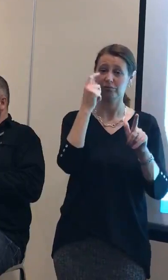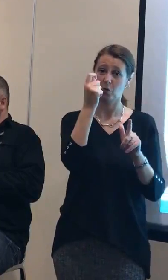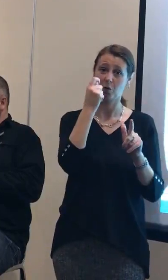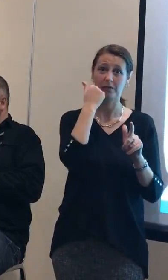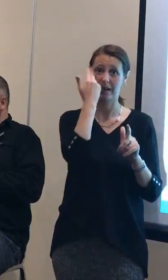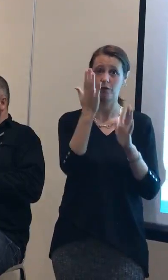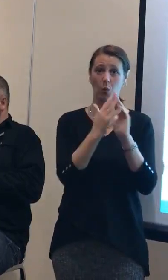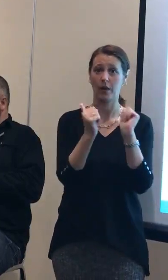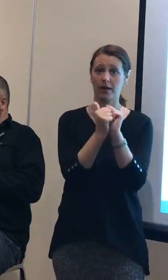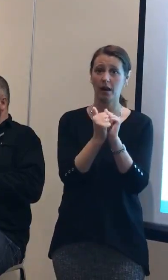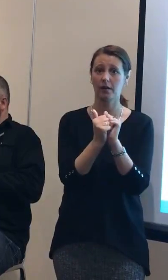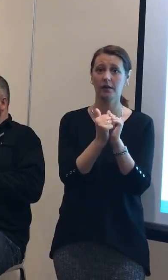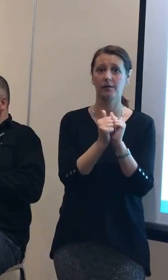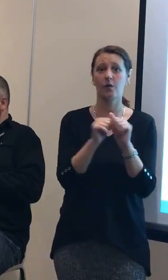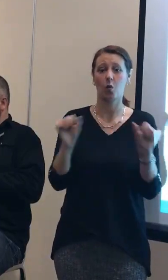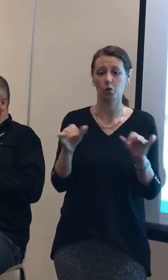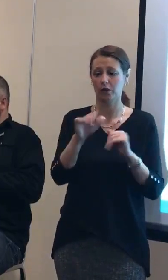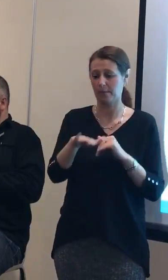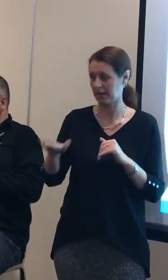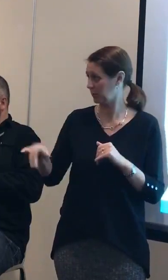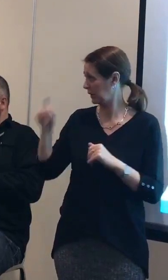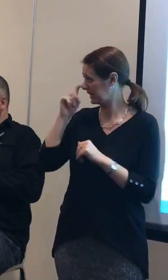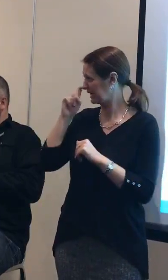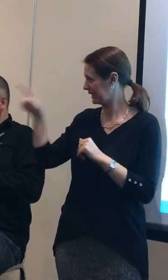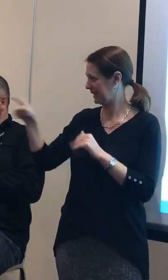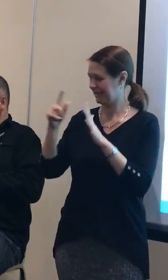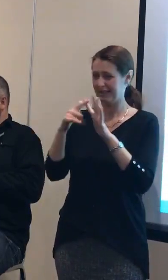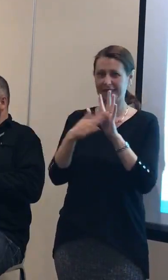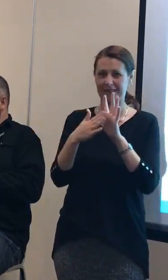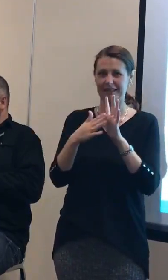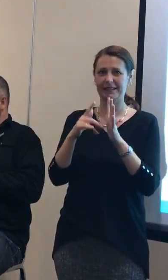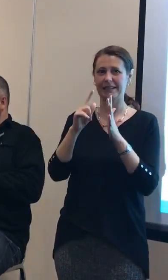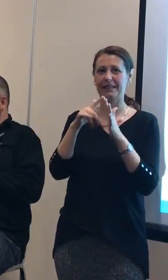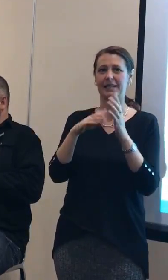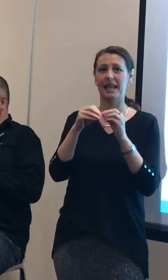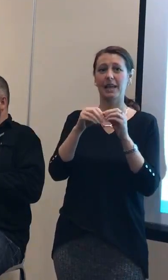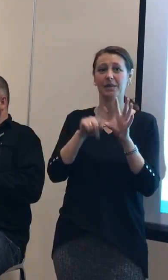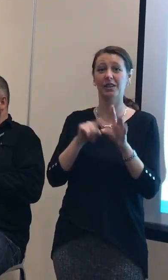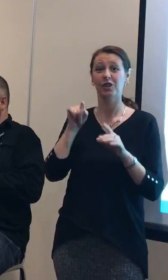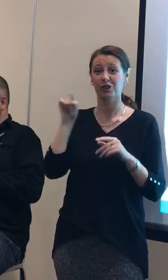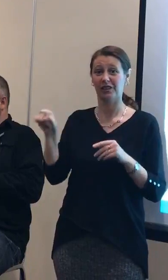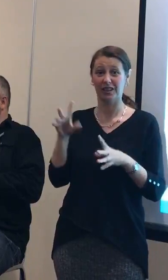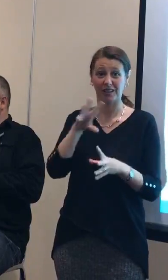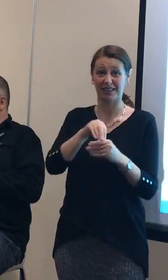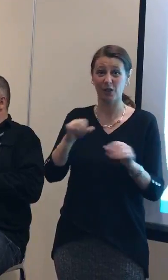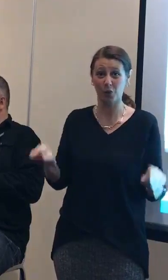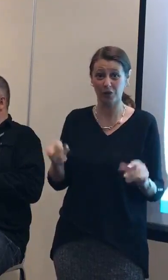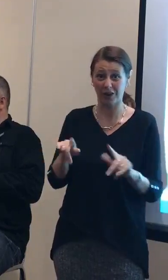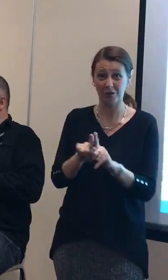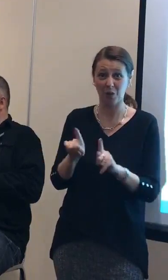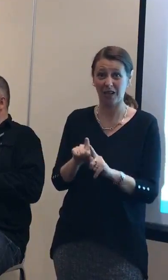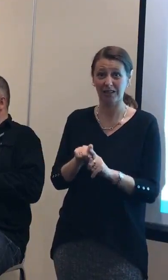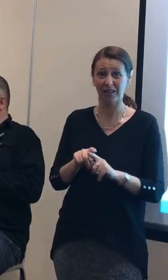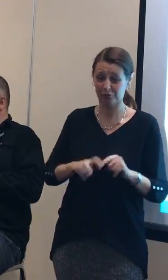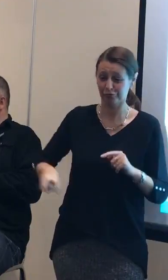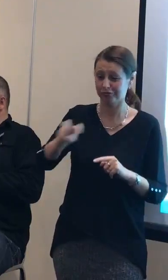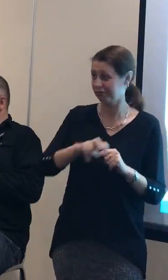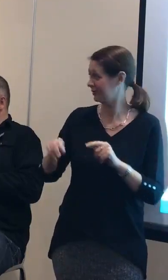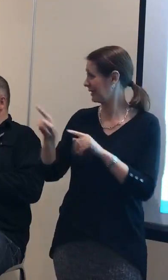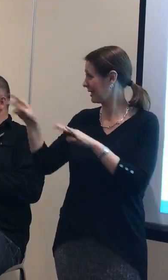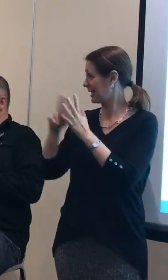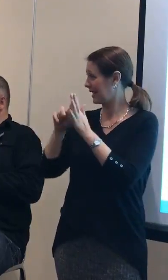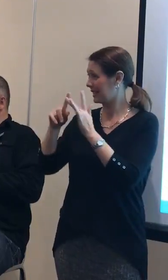weekend. And his sister Evie Rose, she also gets in a wheelchair. She plays in the team sometimes, and Neil,